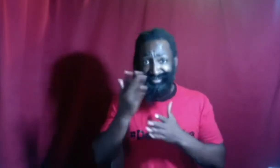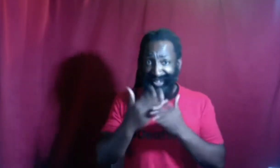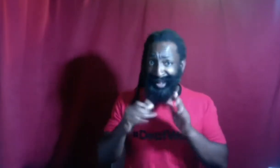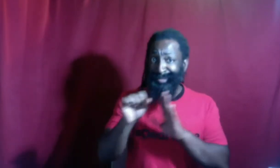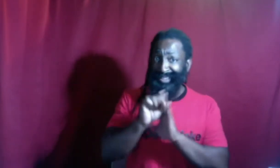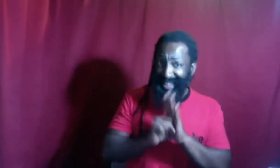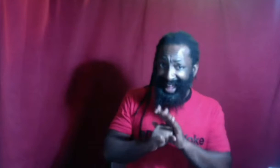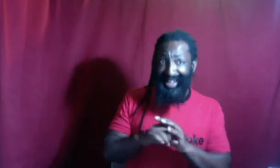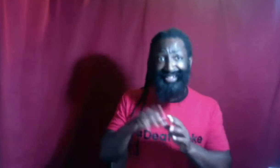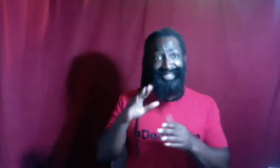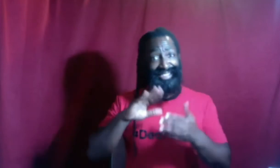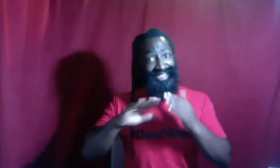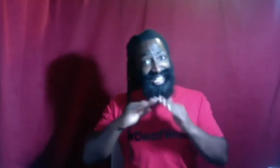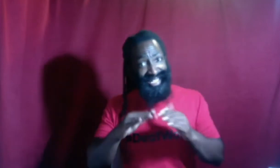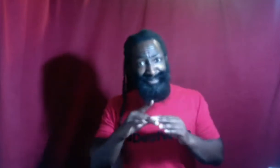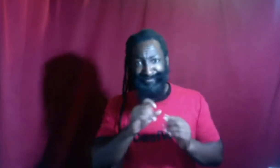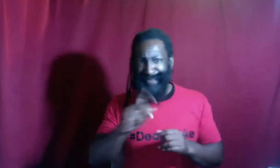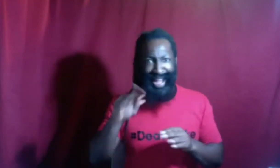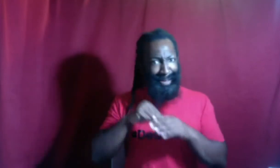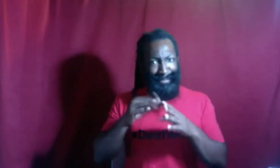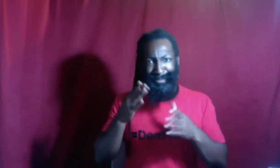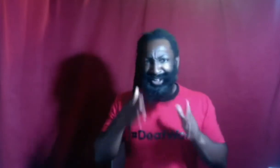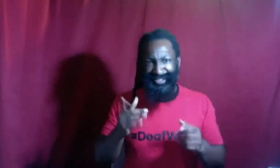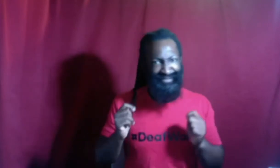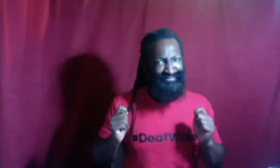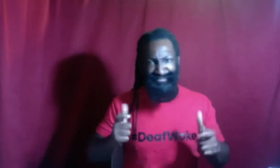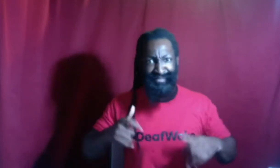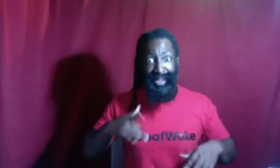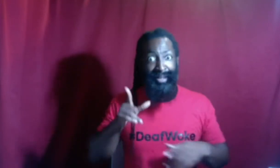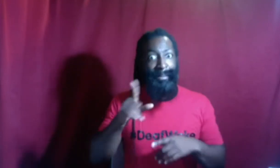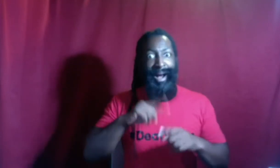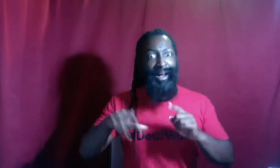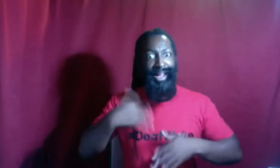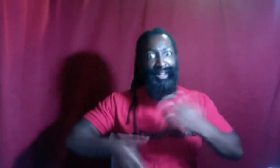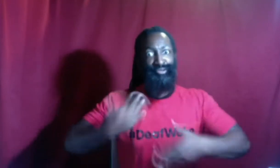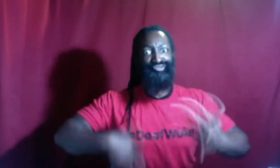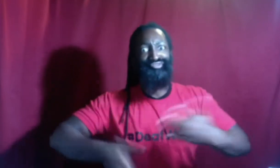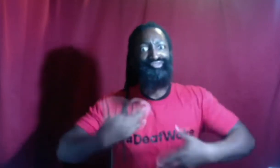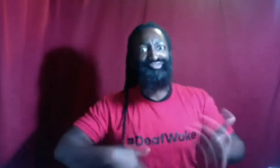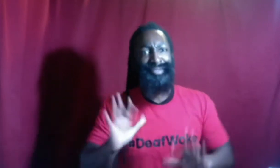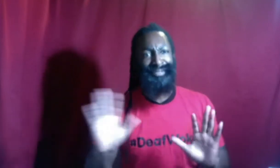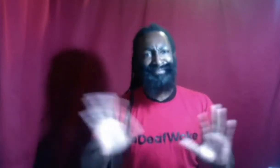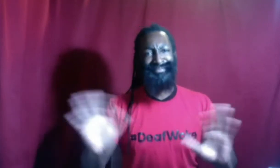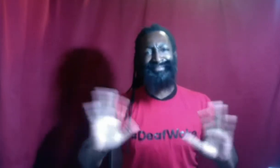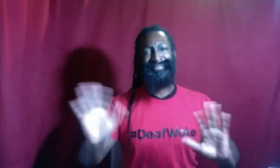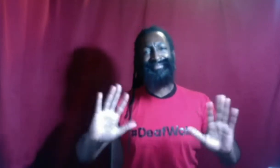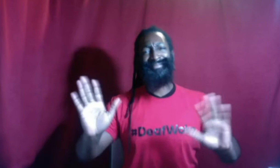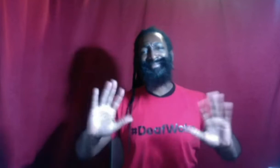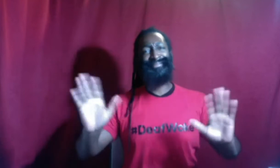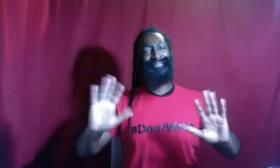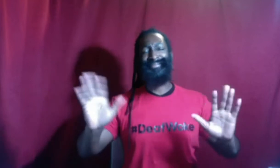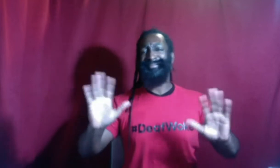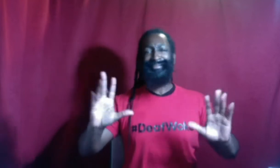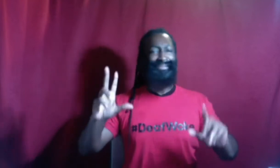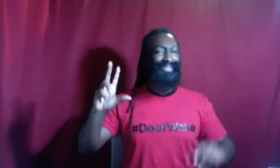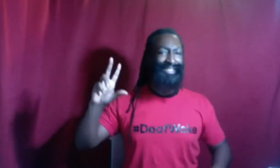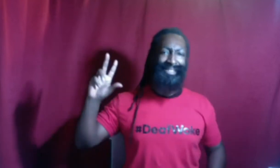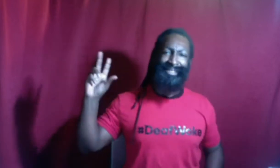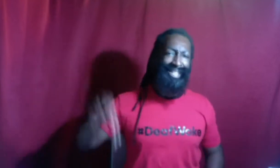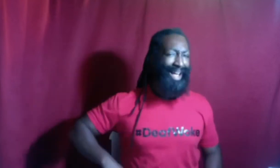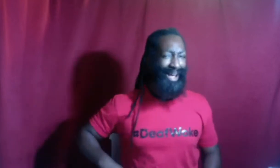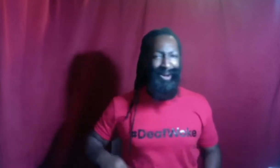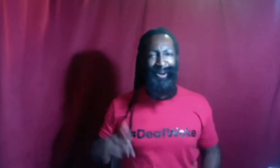And now people are going back to doing things in person, different states, different communities, and that things now are pacing up